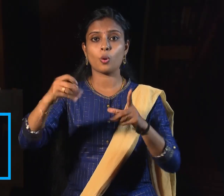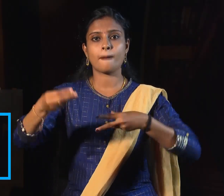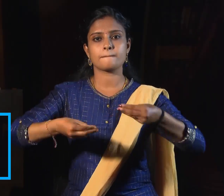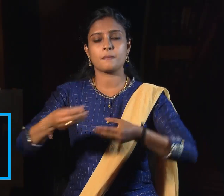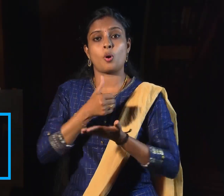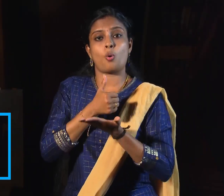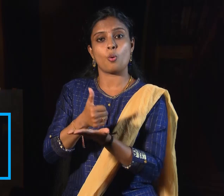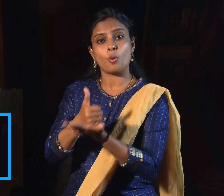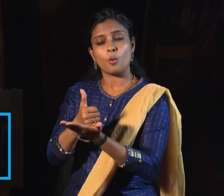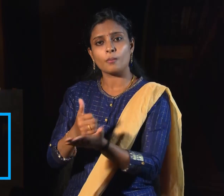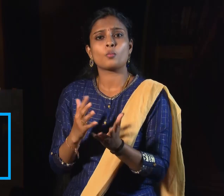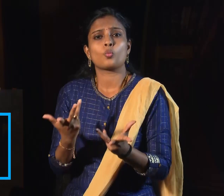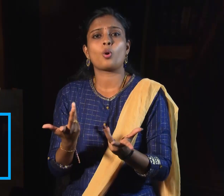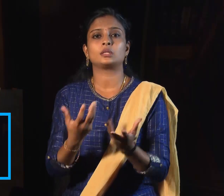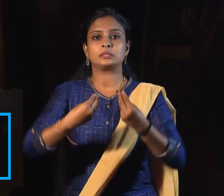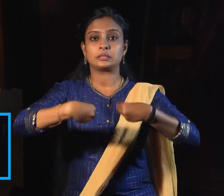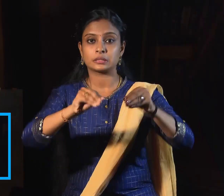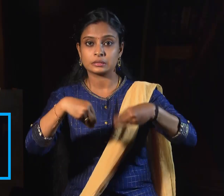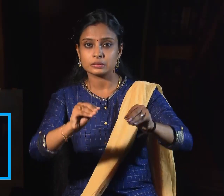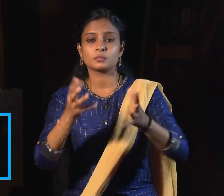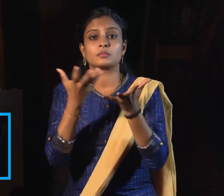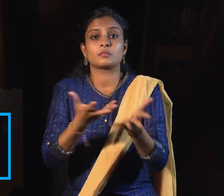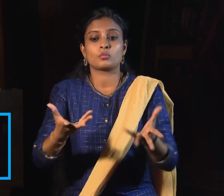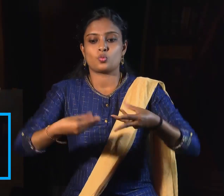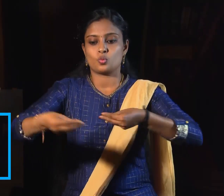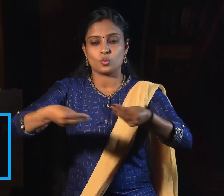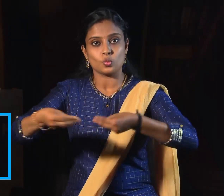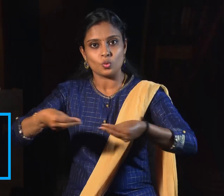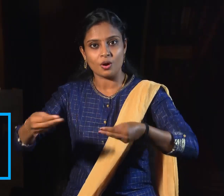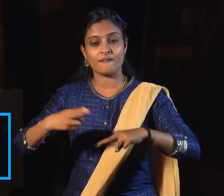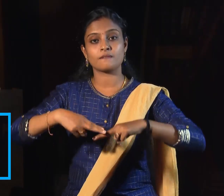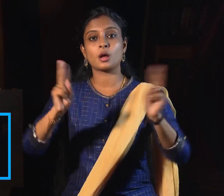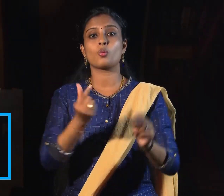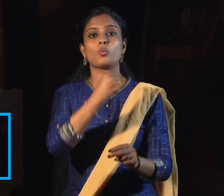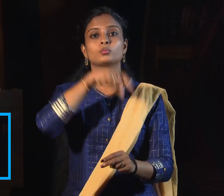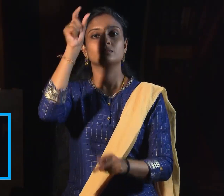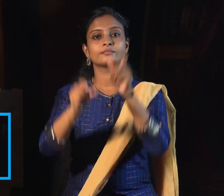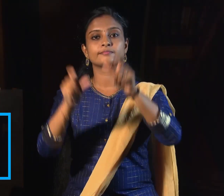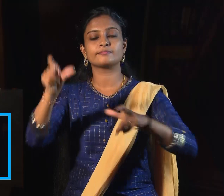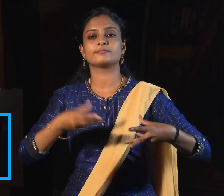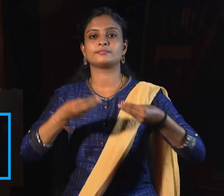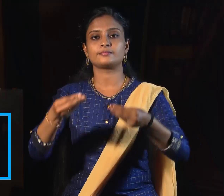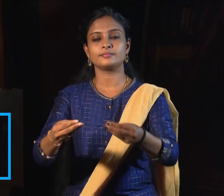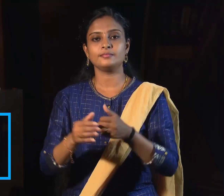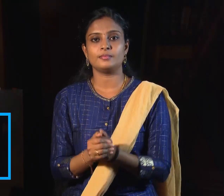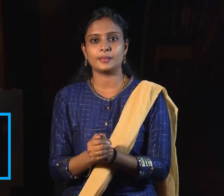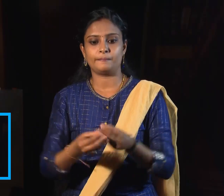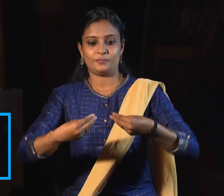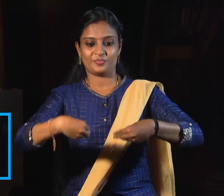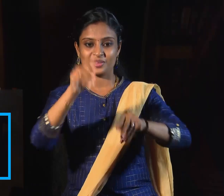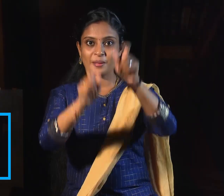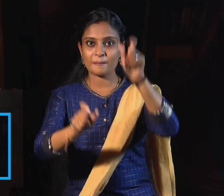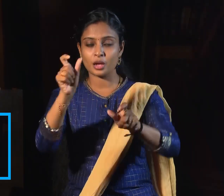in promoting, selling, and distributing its goods to the final customers. Suppliers are those